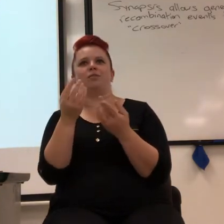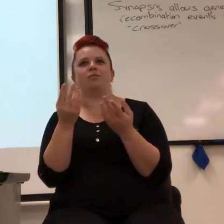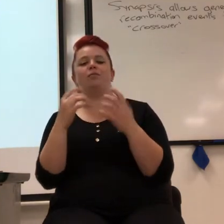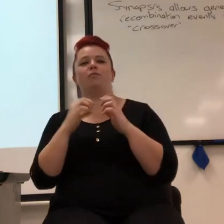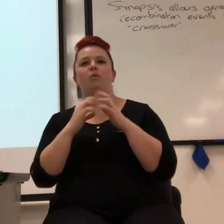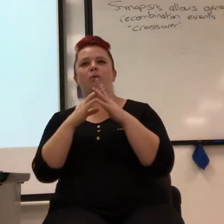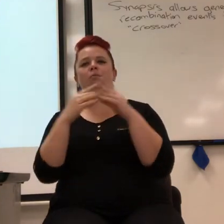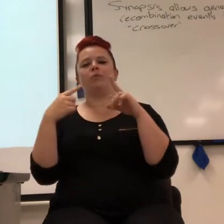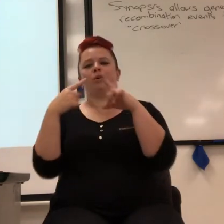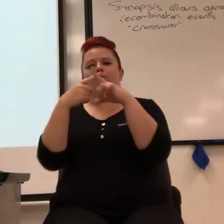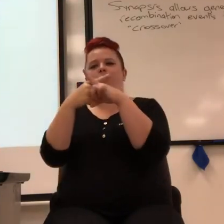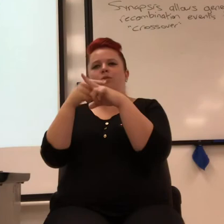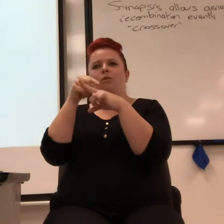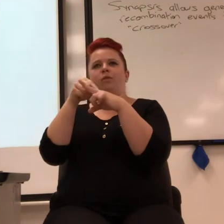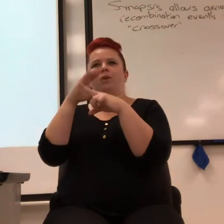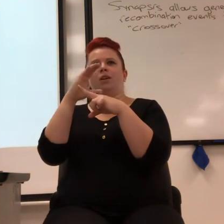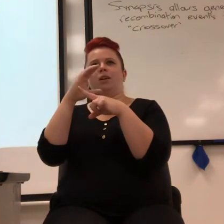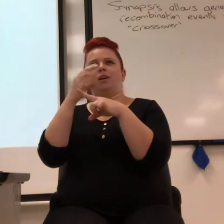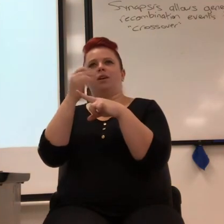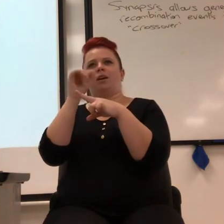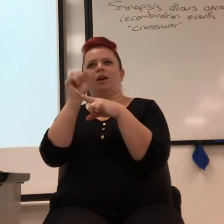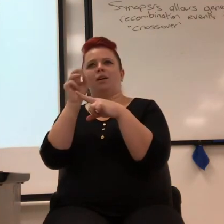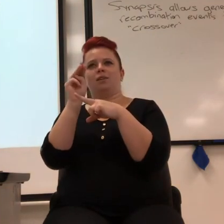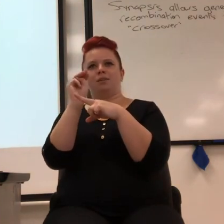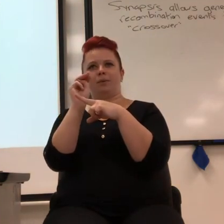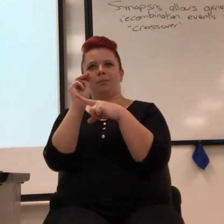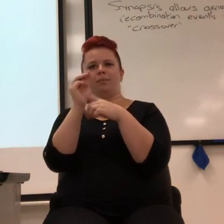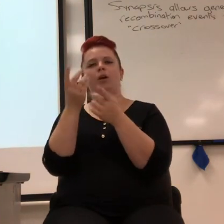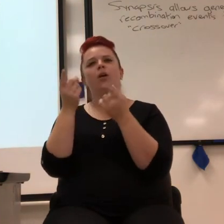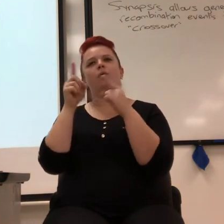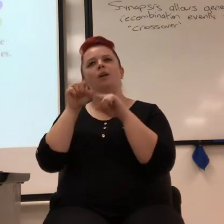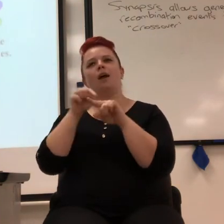here. And as a result,